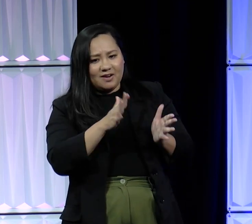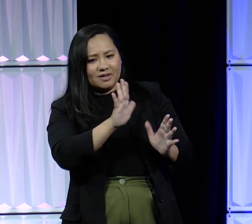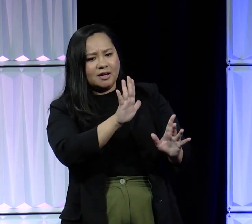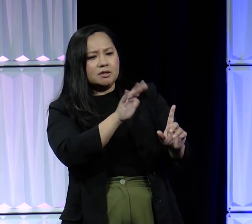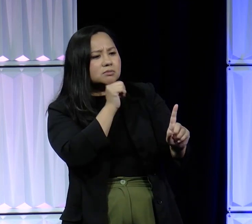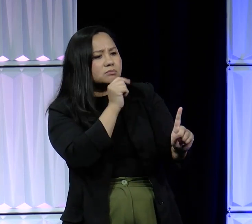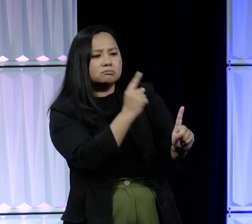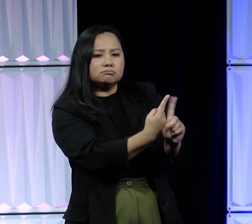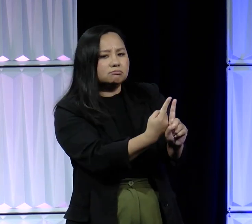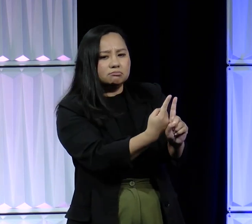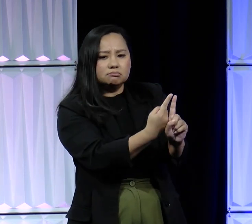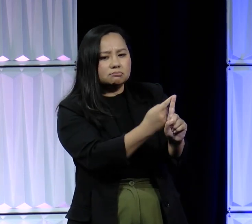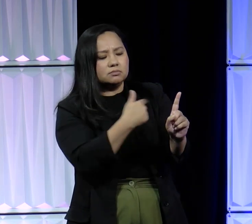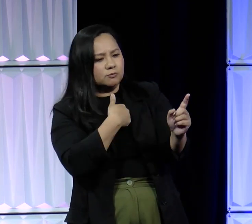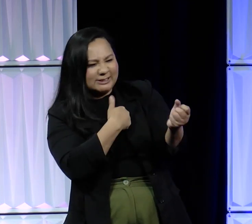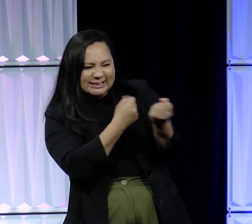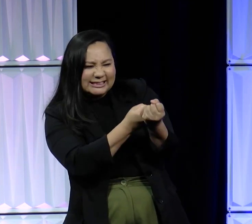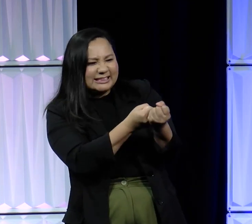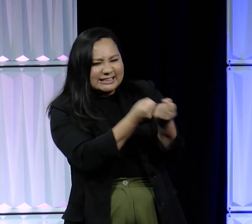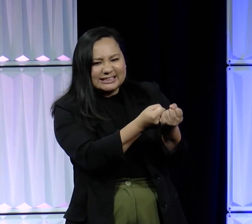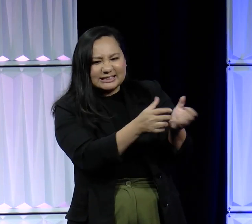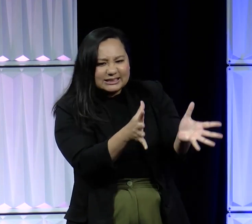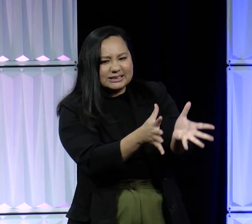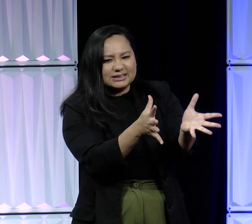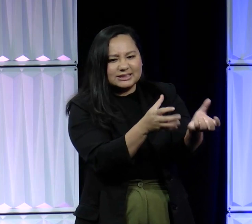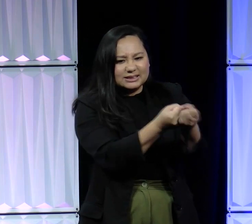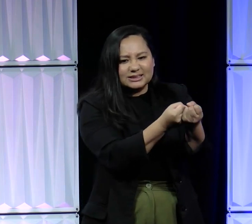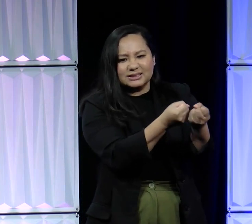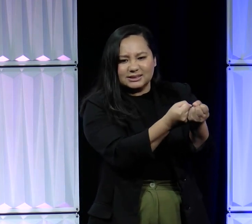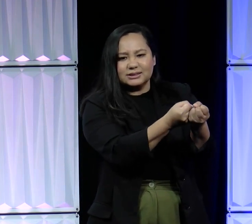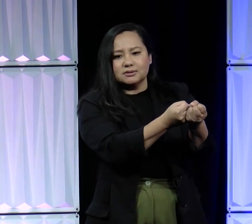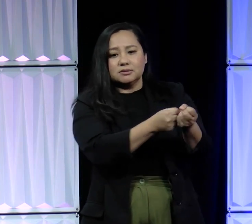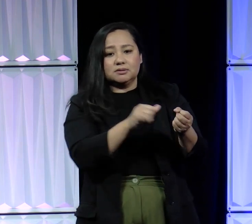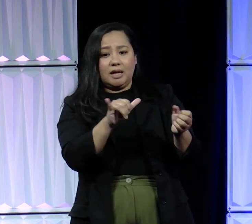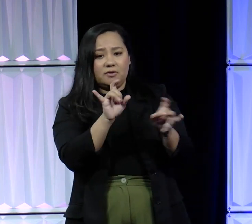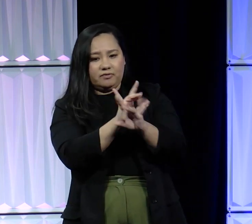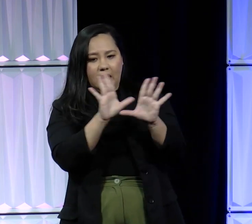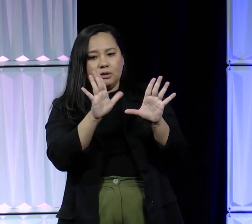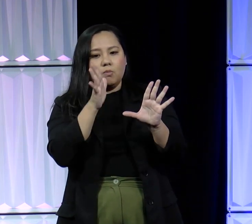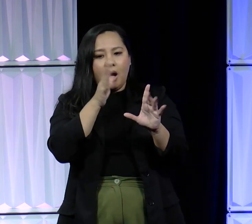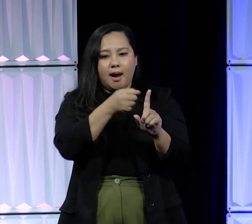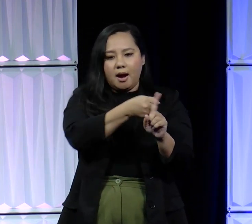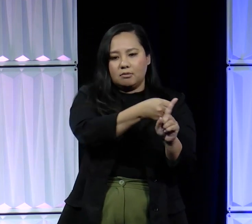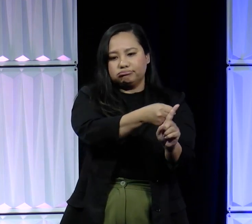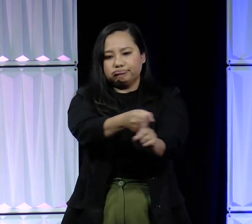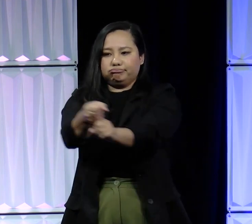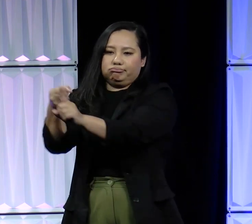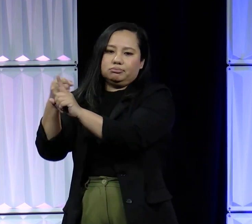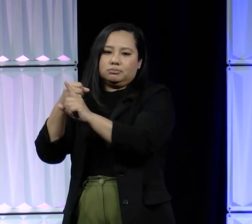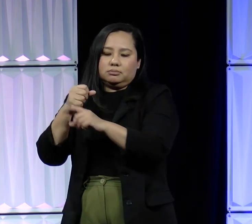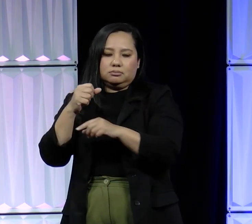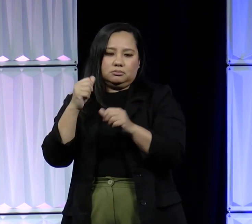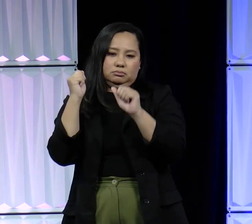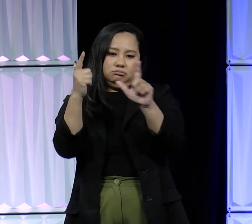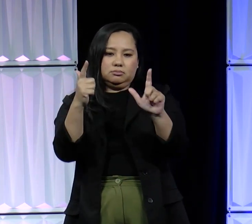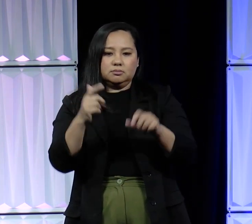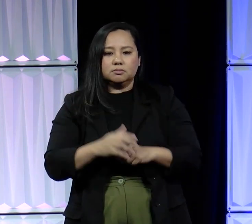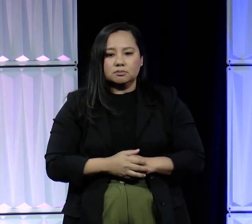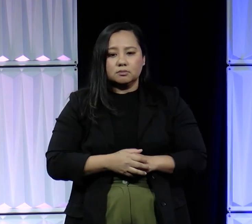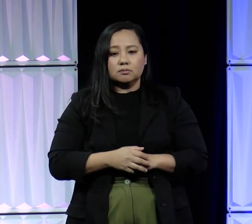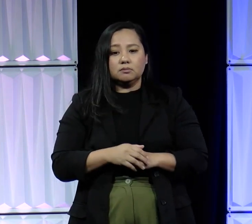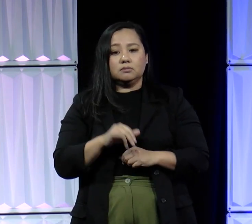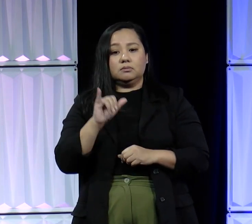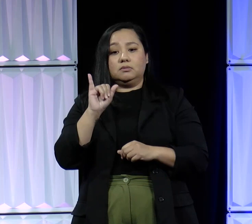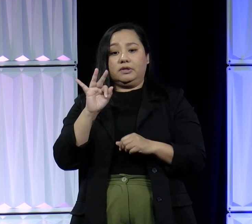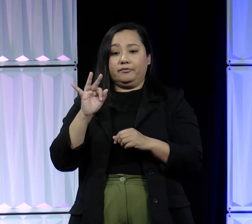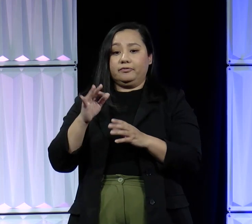shared problem that impacts everyone. What if a neighbor told a survivor that they are powerful sources of knowledge and change rather than being